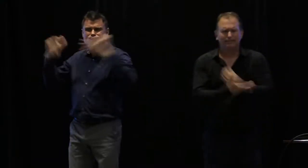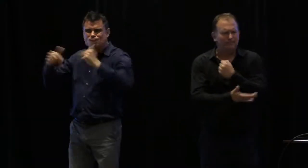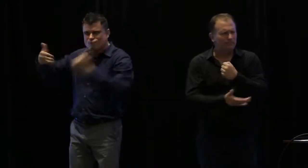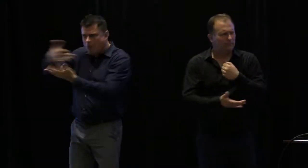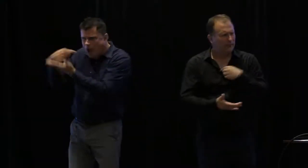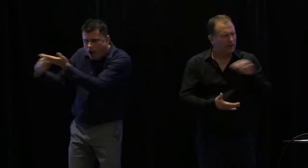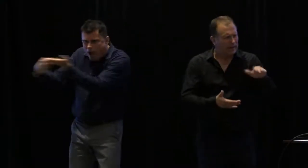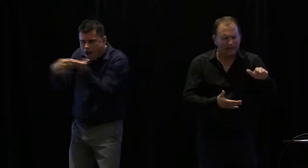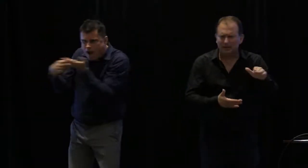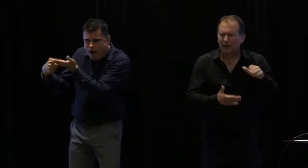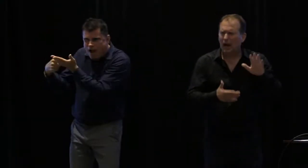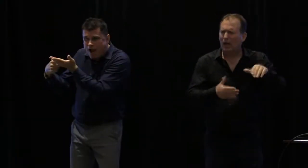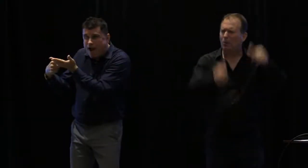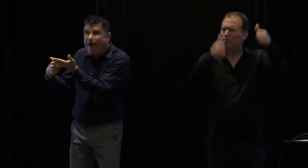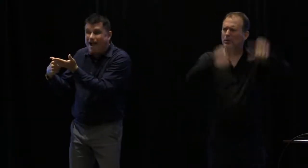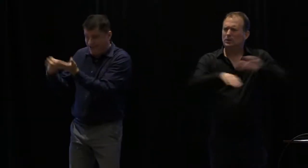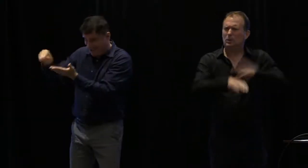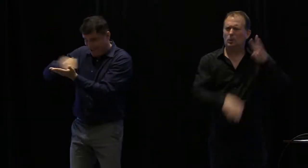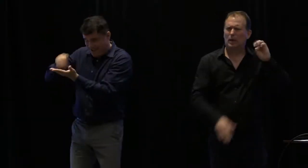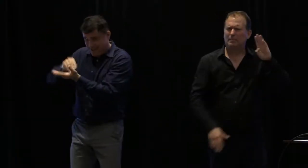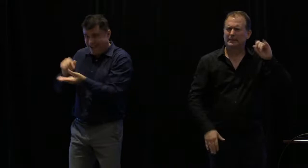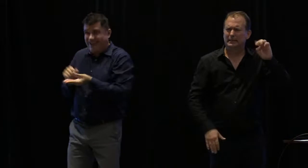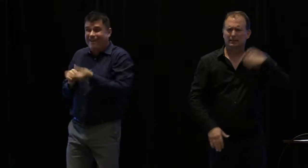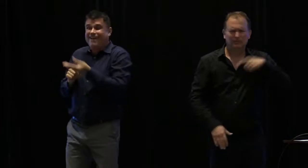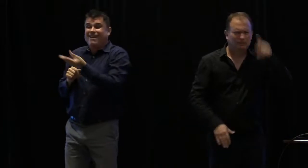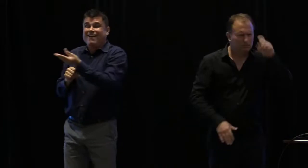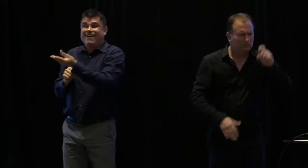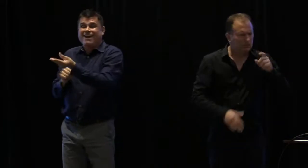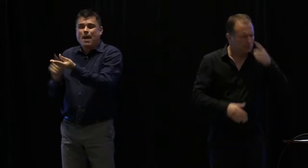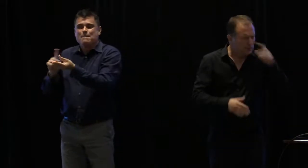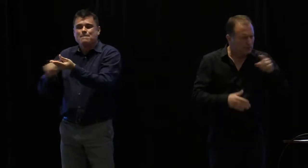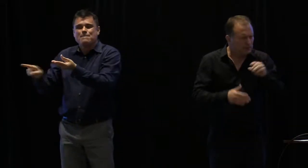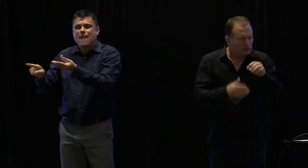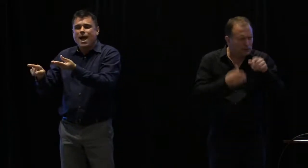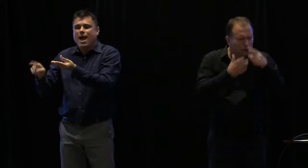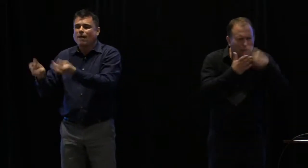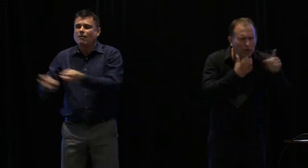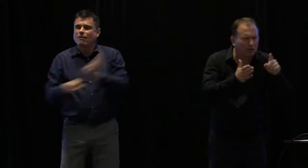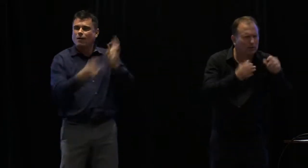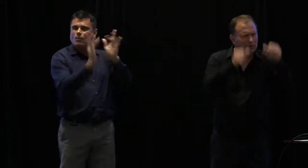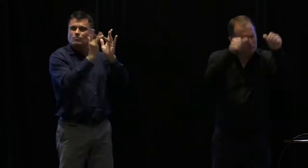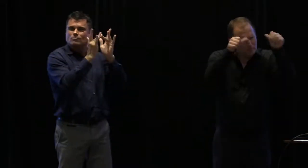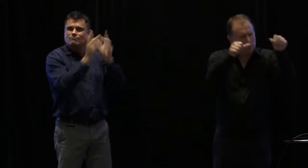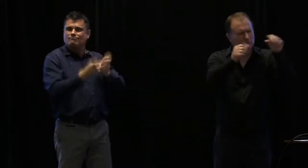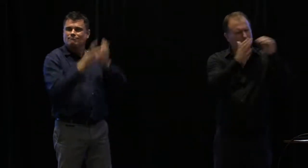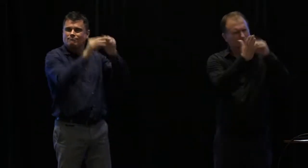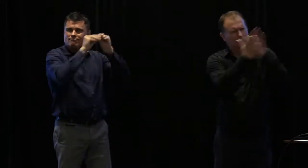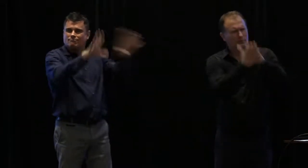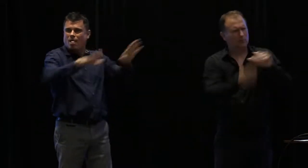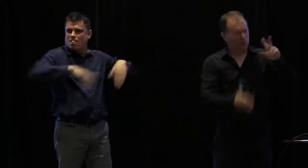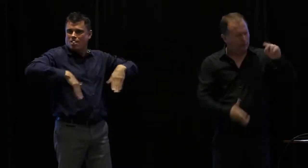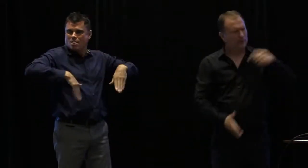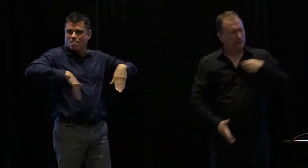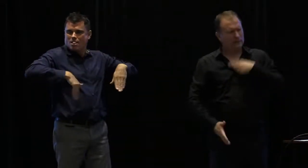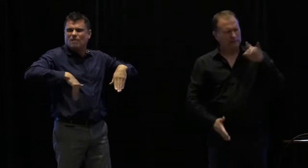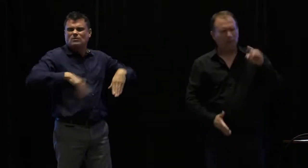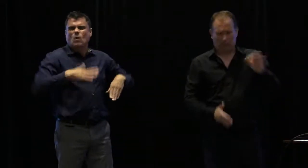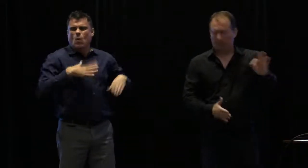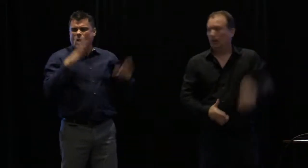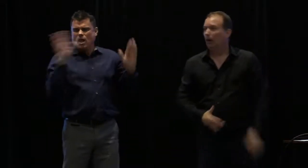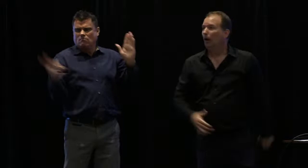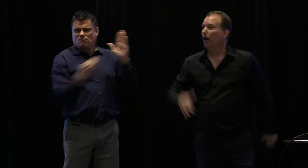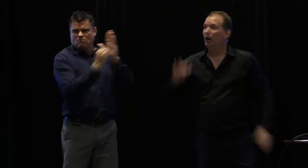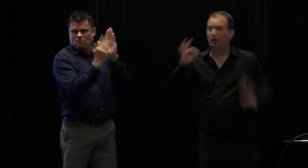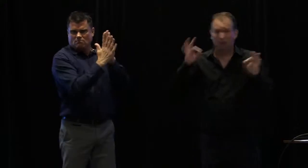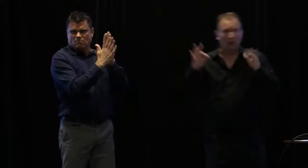just established a deaf hub, and we were able to, I think I reached out at the time to ask